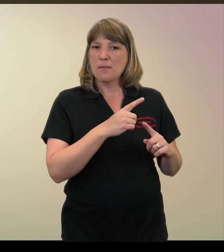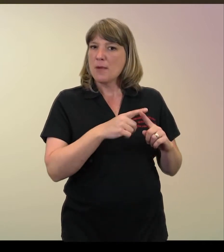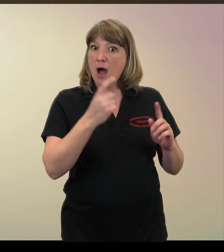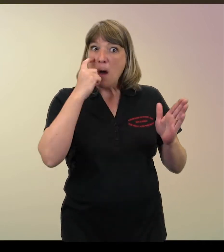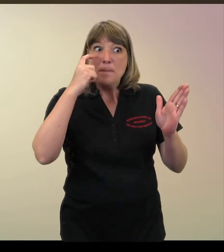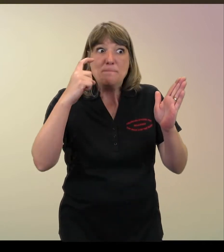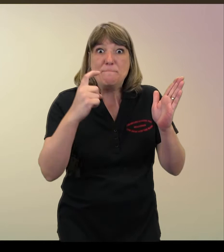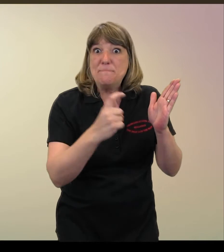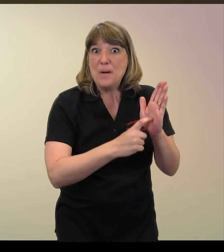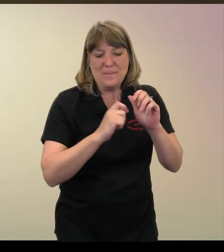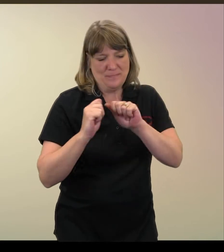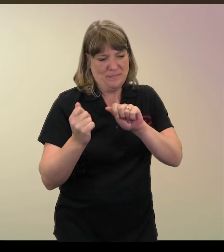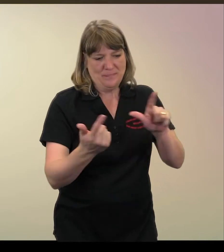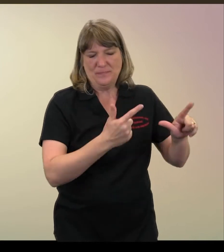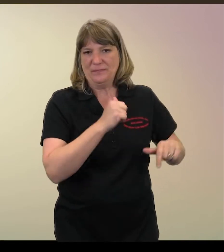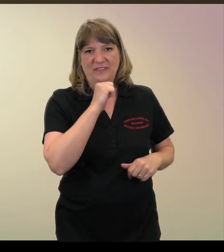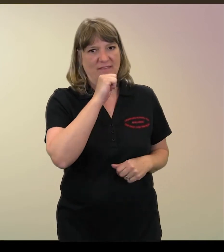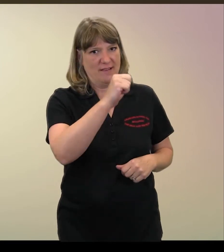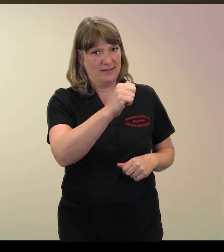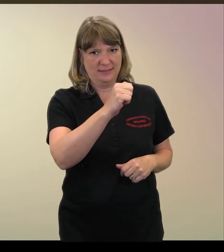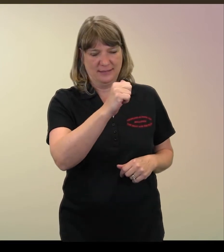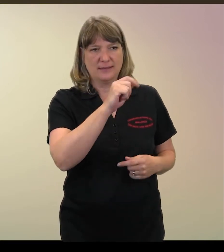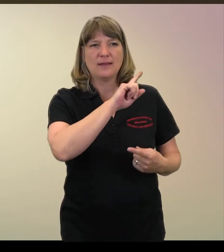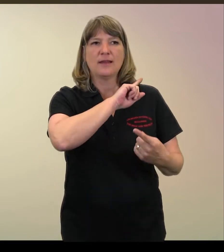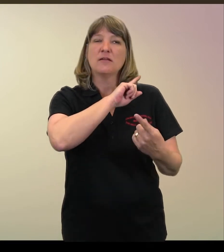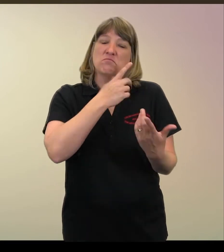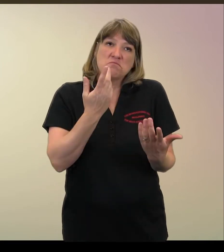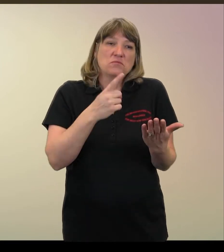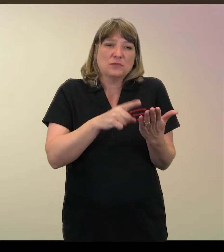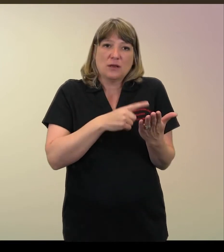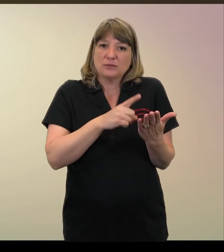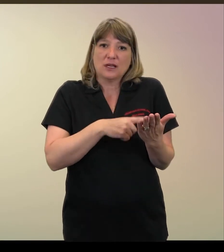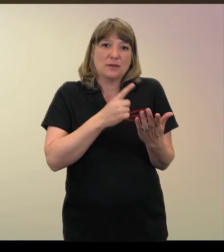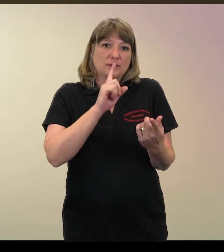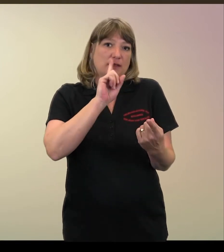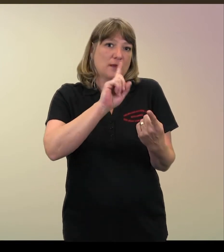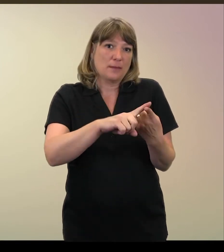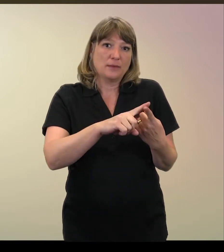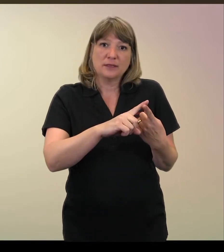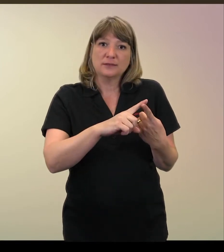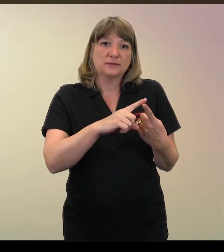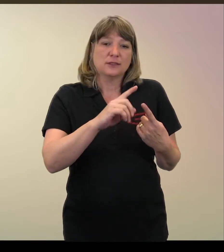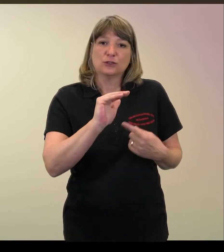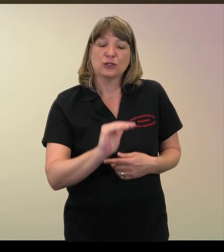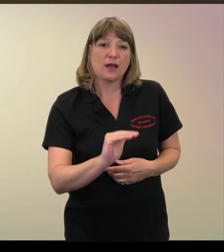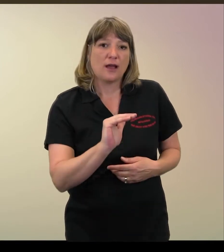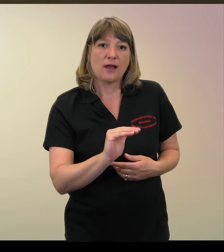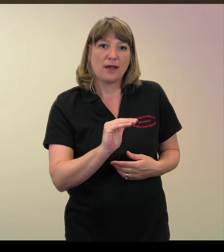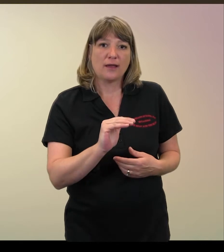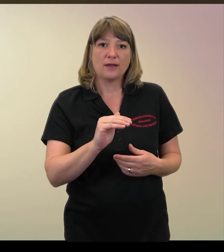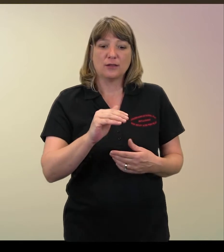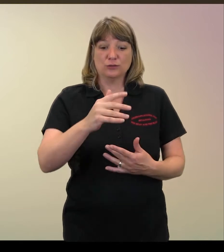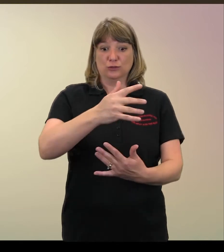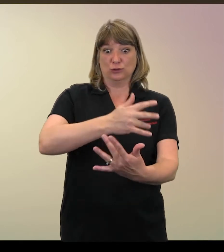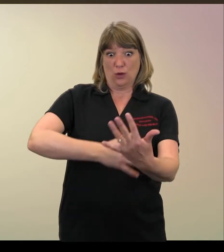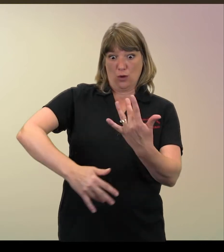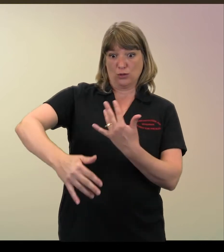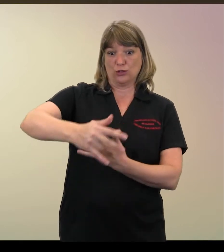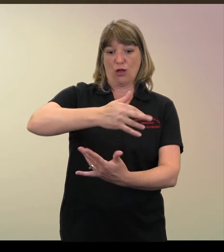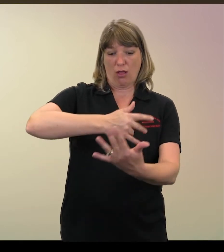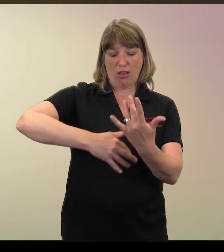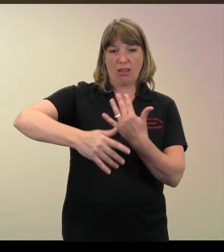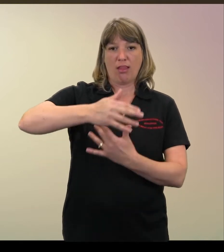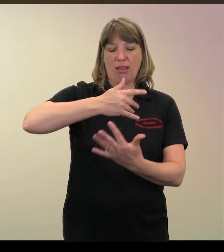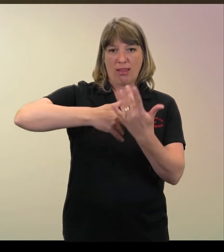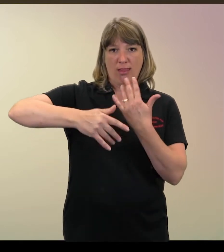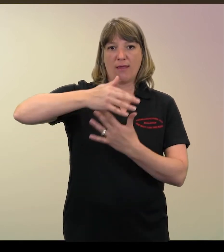become readily apparent to everybody until, in some situations, until the child is in a social